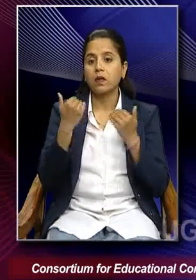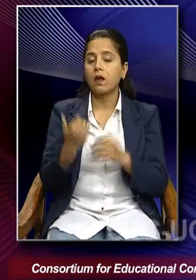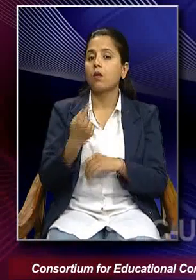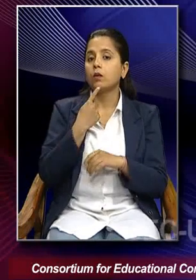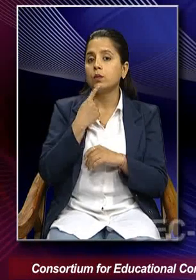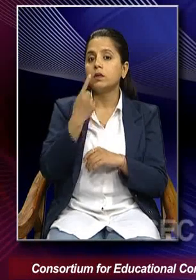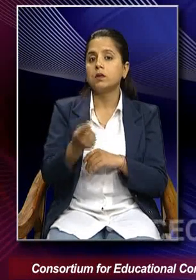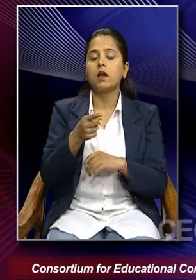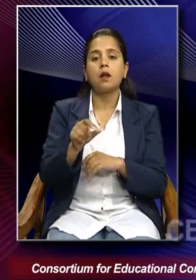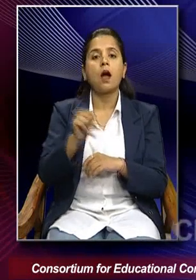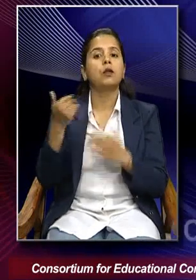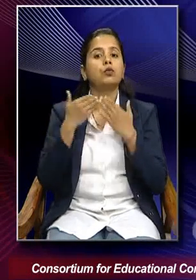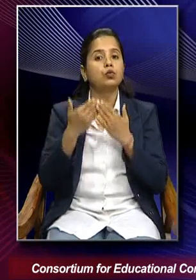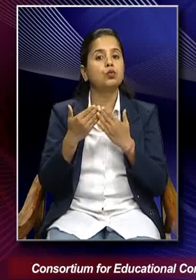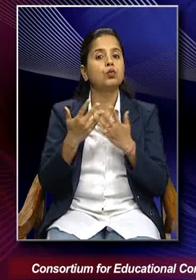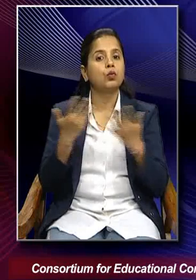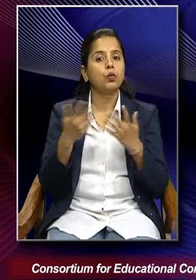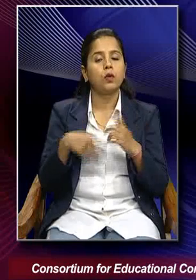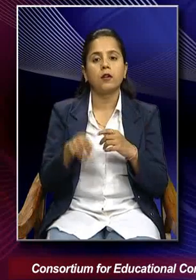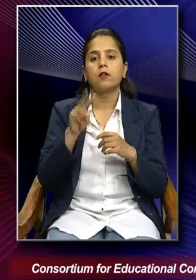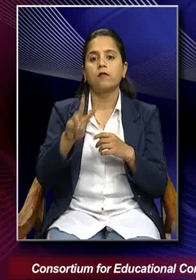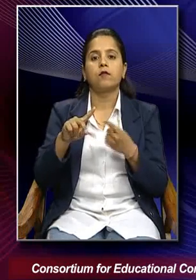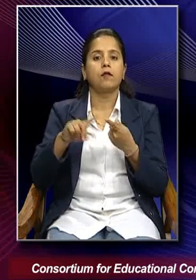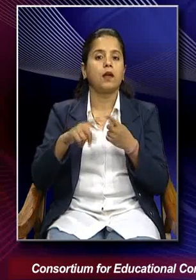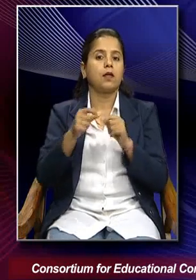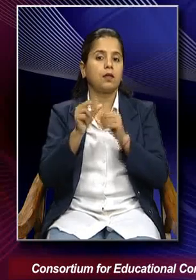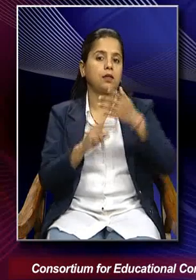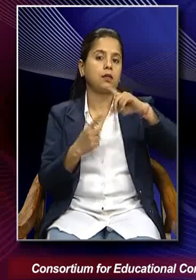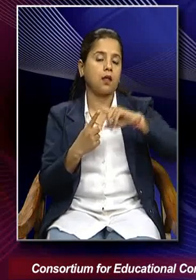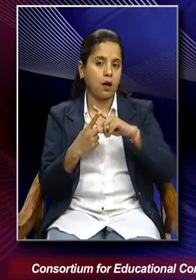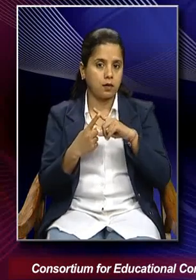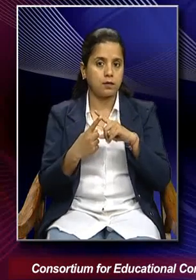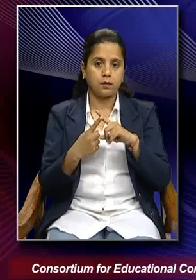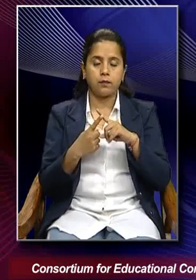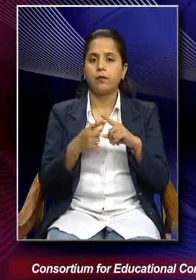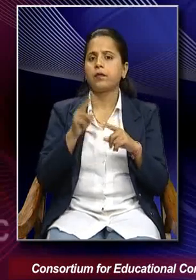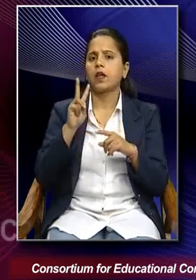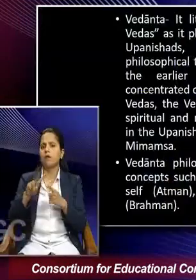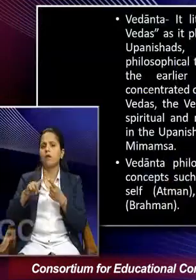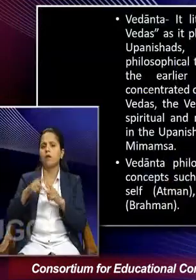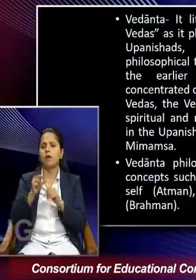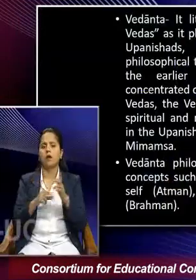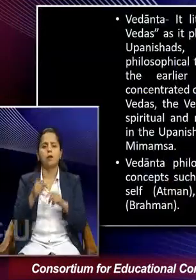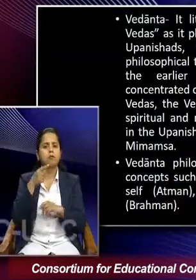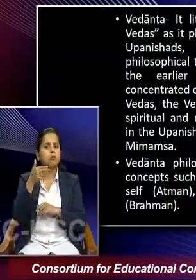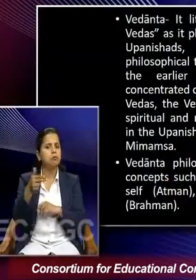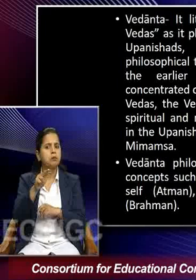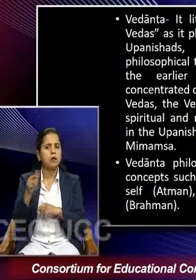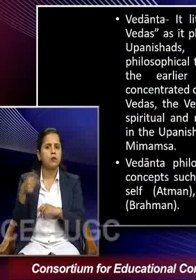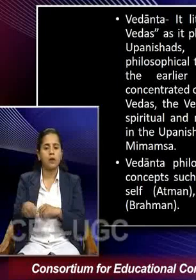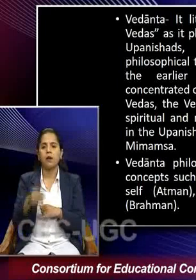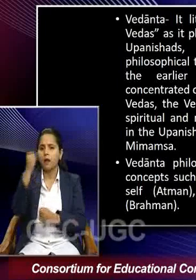to the other school, which is known as Vedanta. Vedant literally means the end